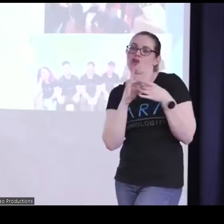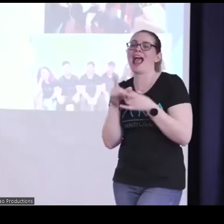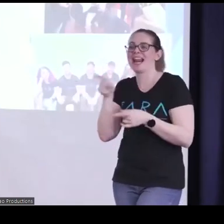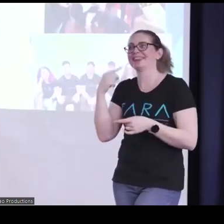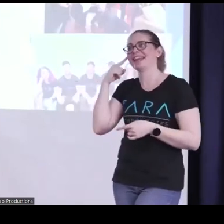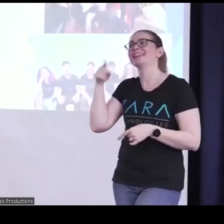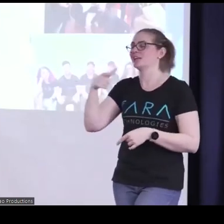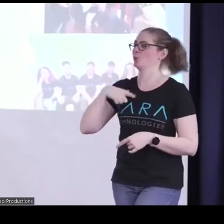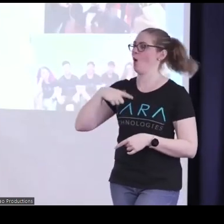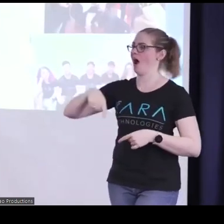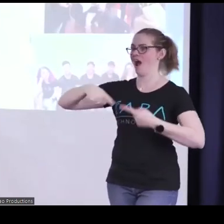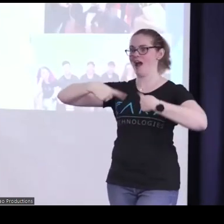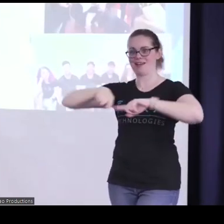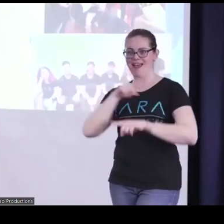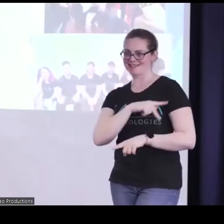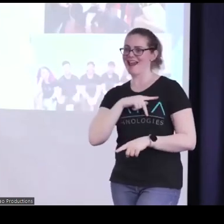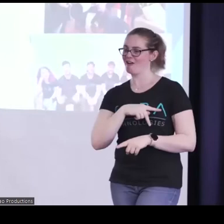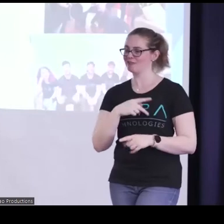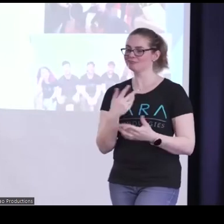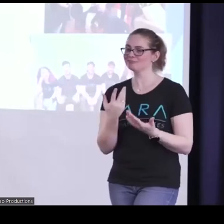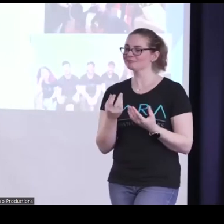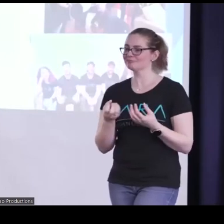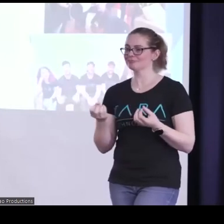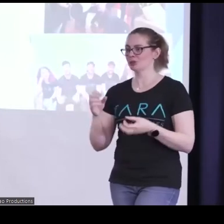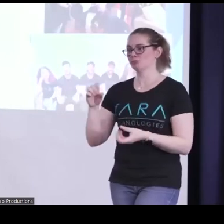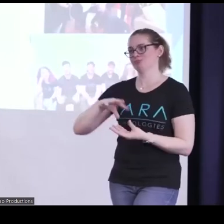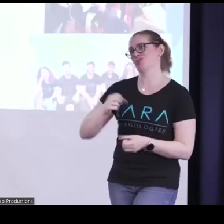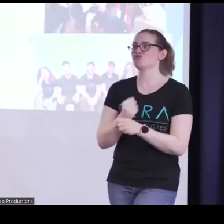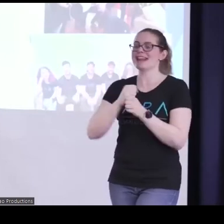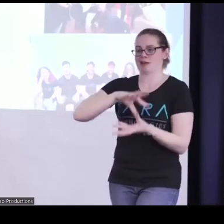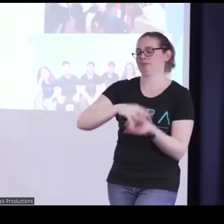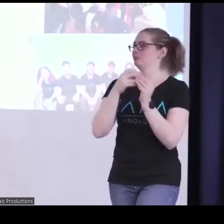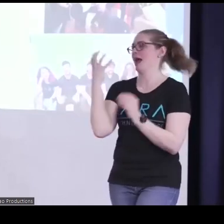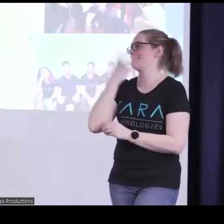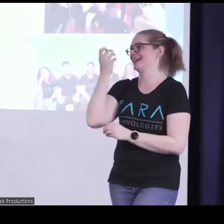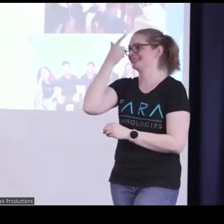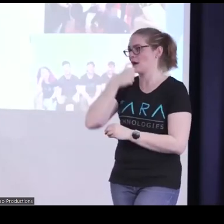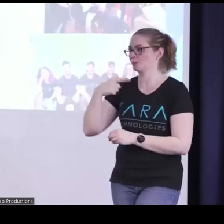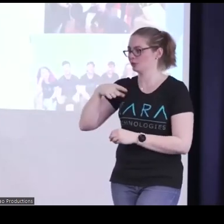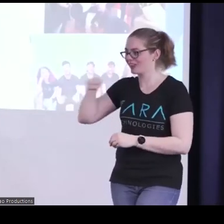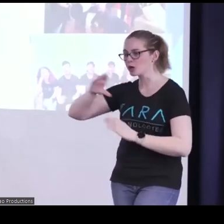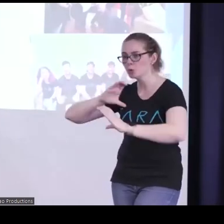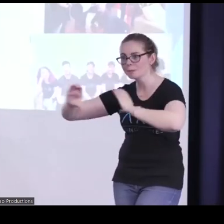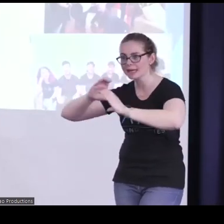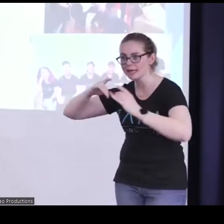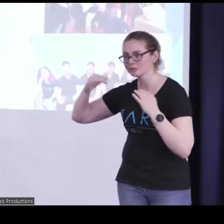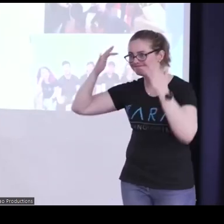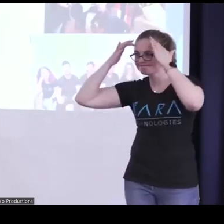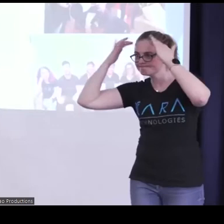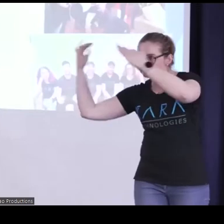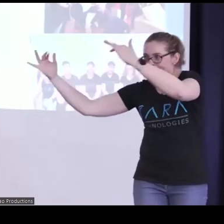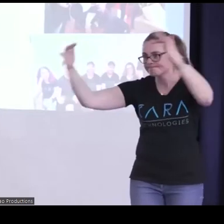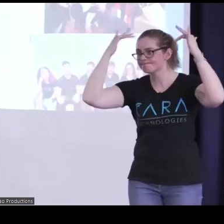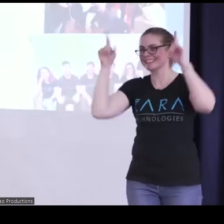really lovely. We've got a great bond with one another. And all of us at Cara feel like we've created amazing